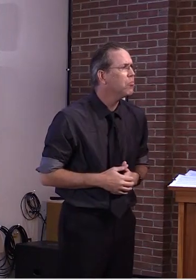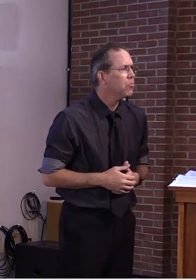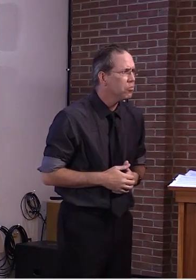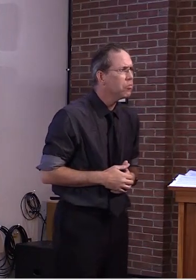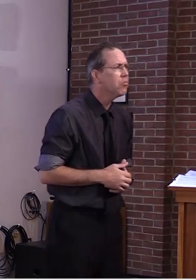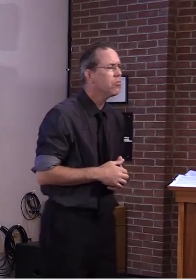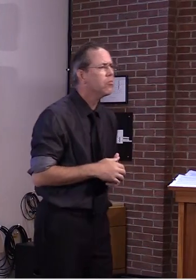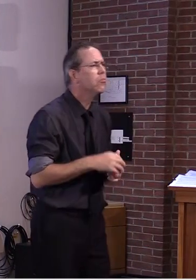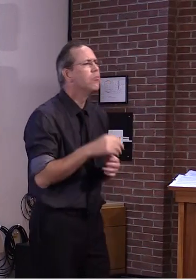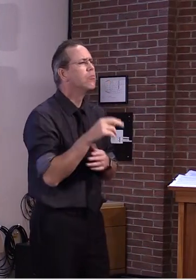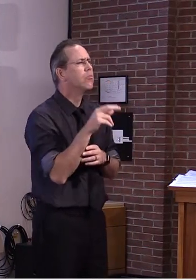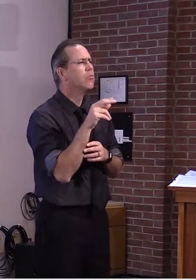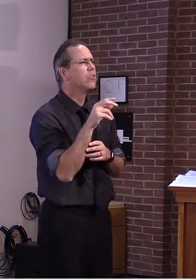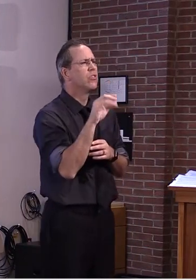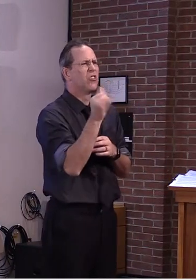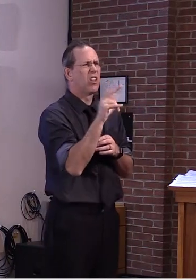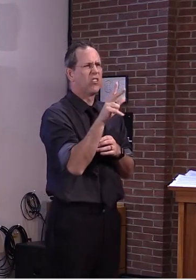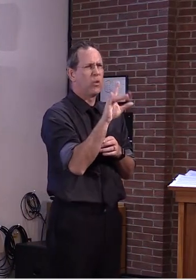ago.